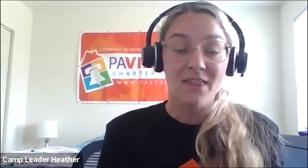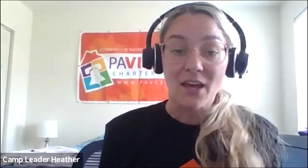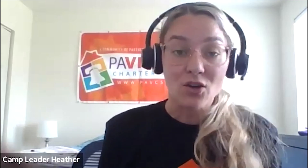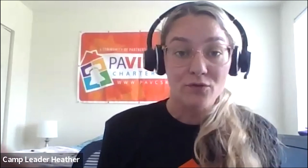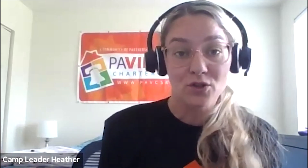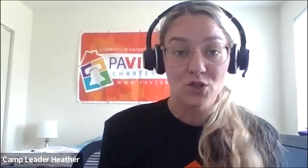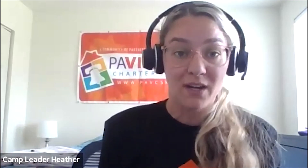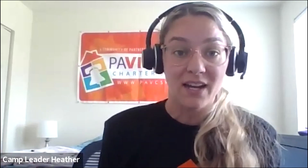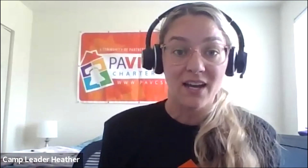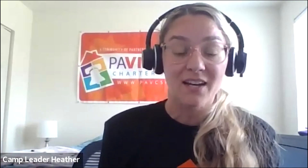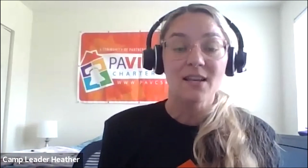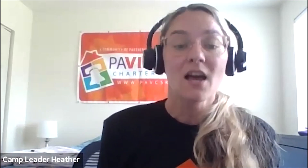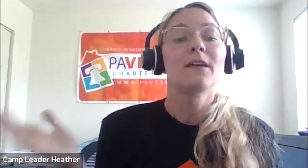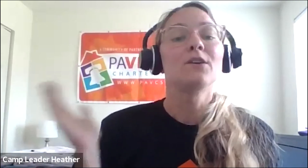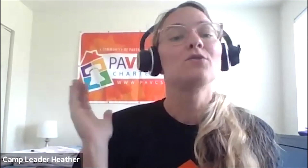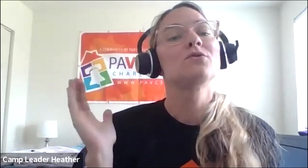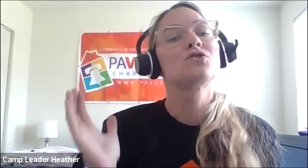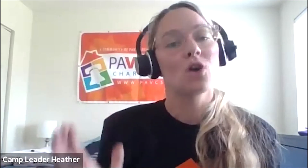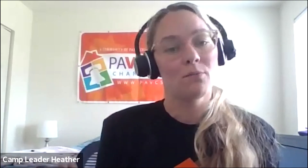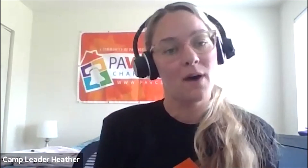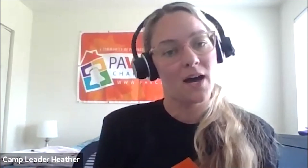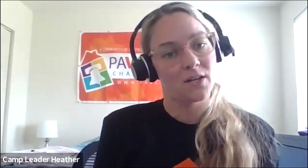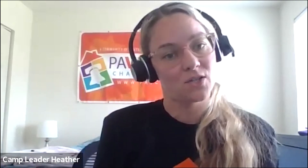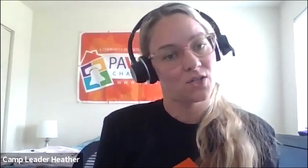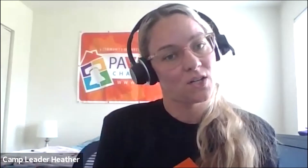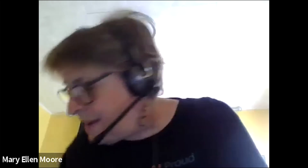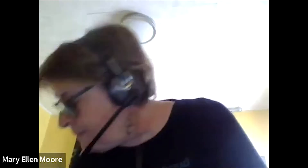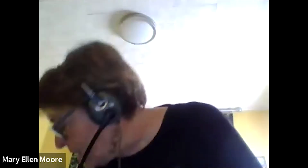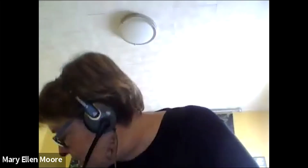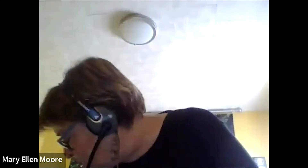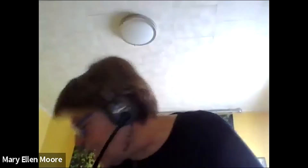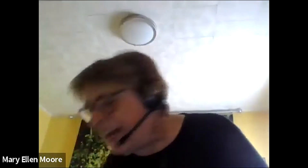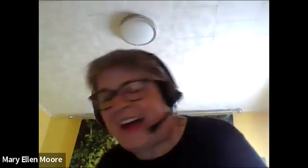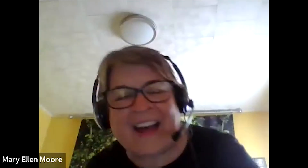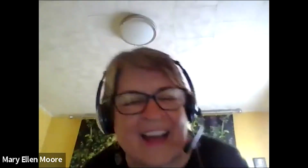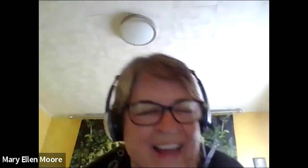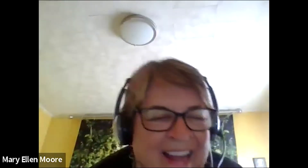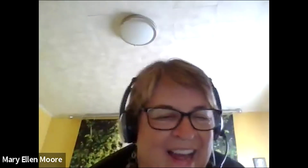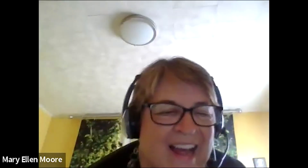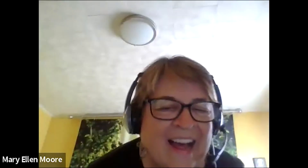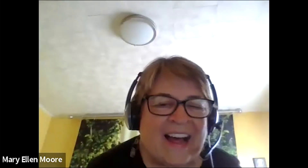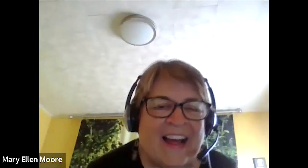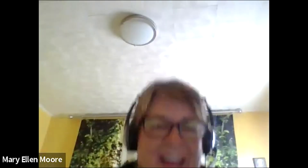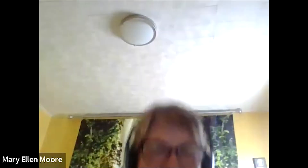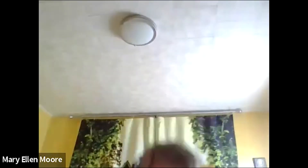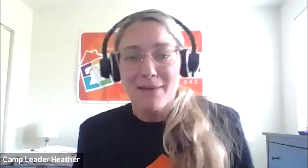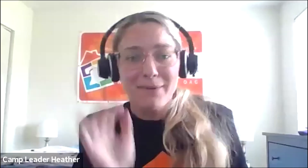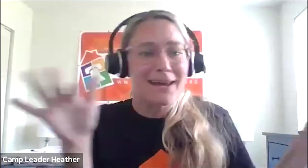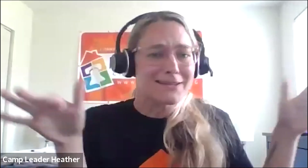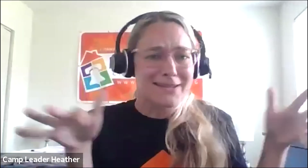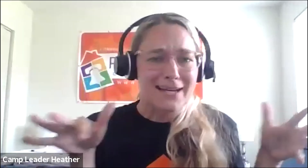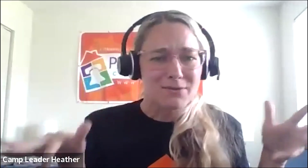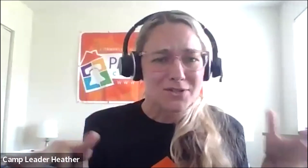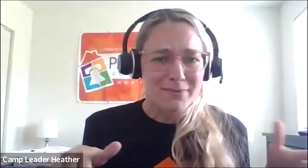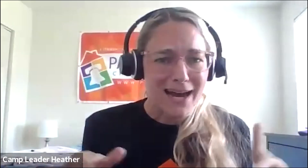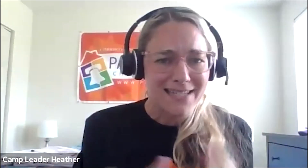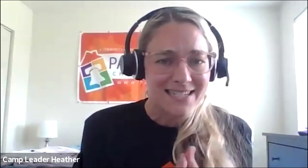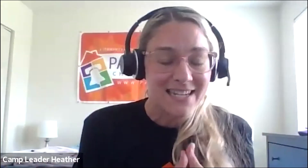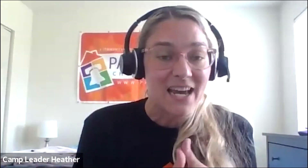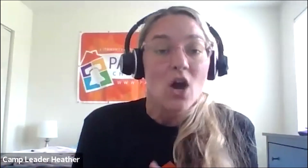Thank you for joining us. Thank you Maya's so like, much. no, it's time for lunch. Yeah, I hear you. Maybe get outside. It's supposed to be hot today.